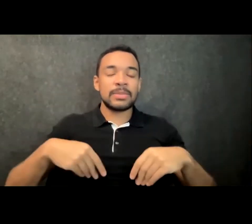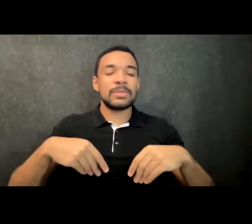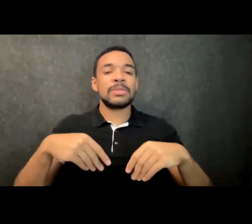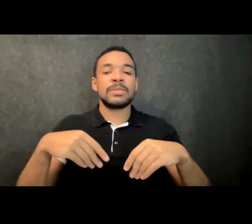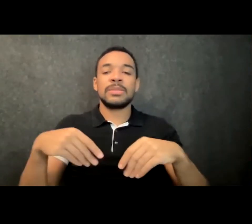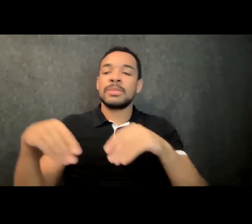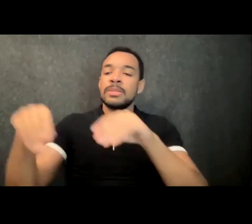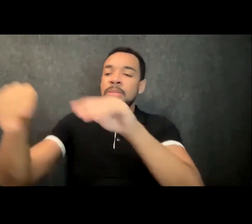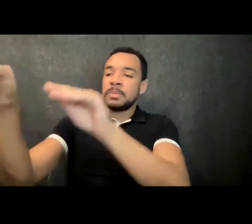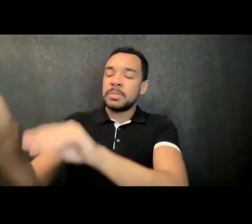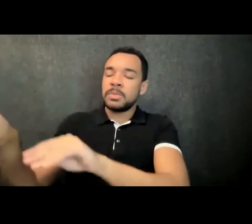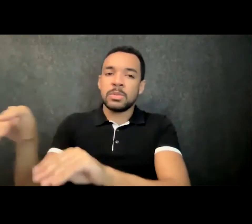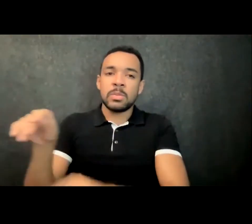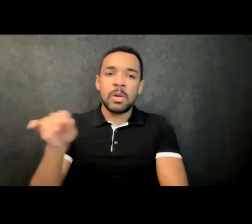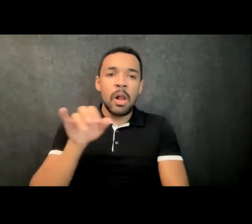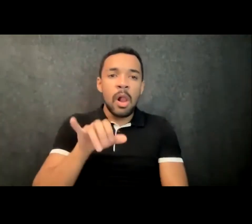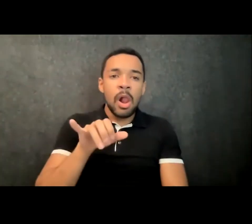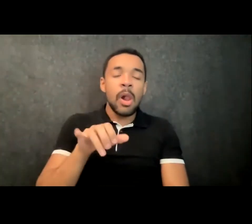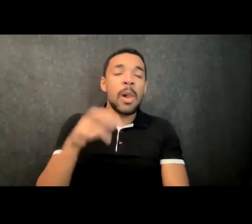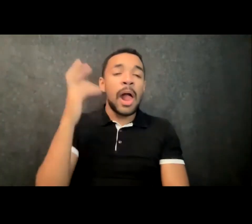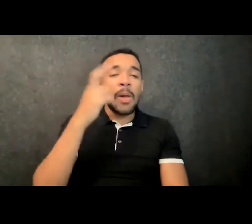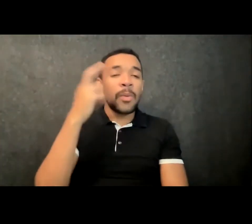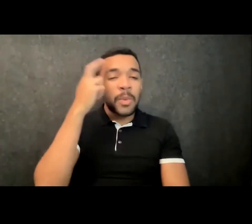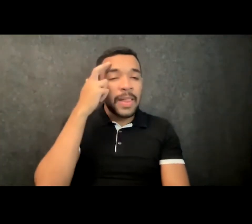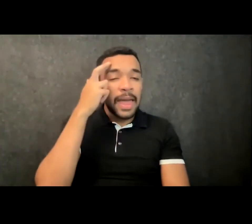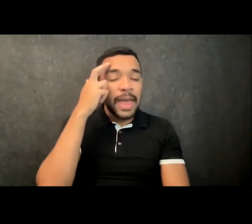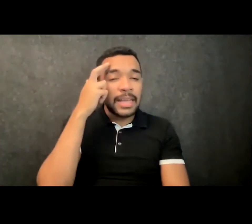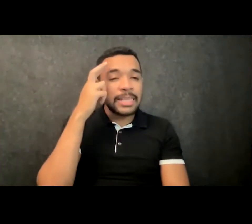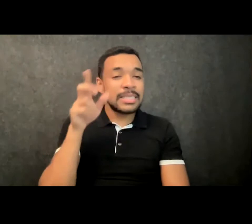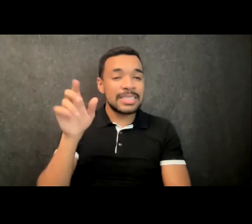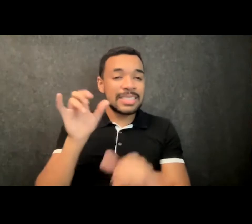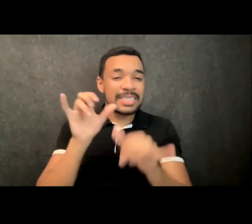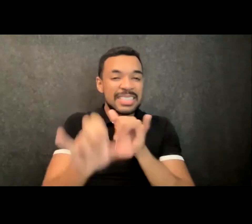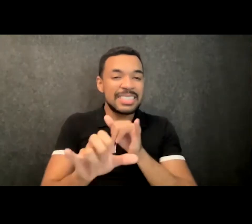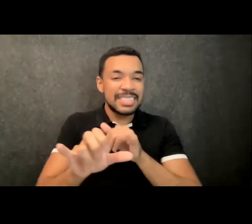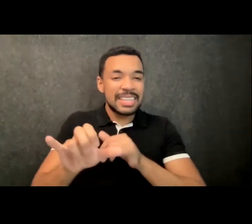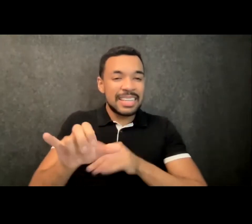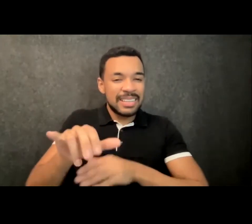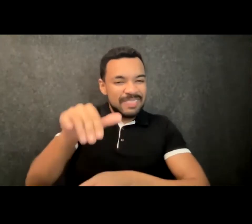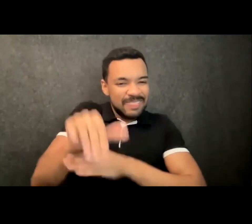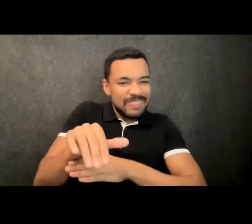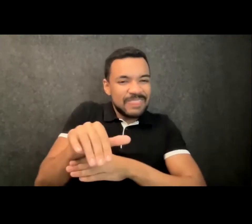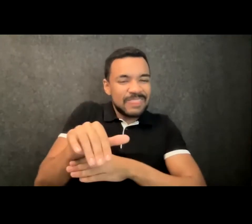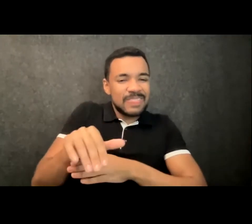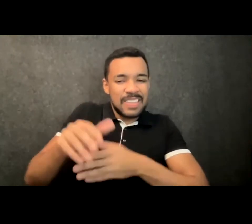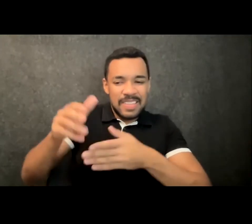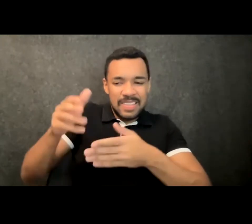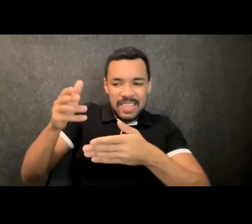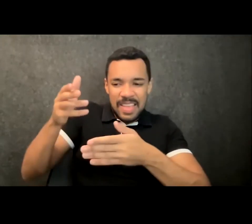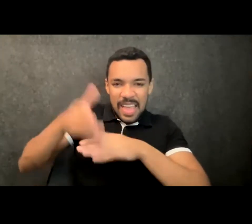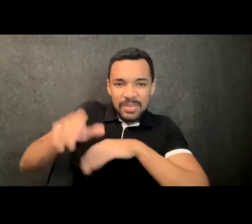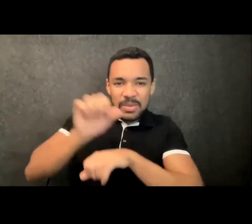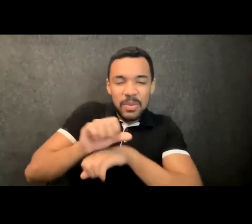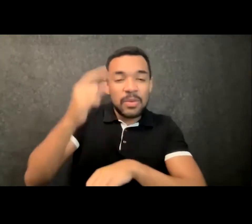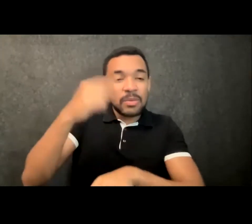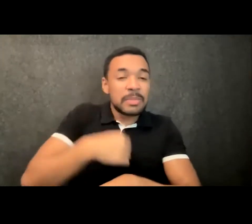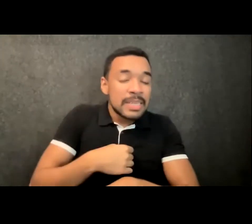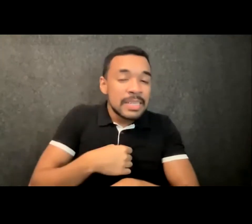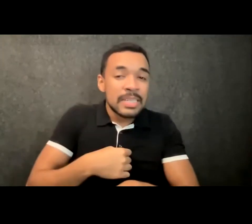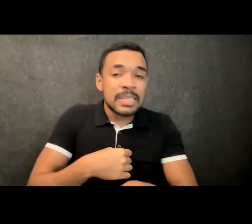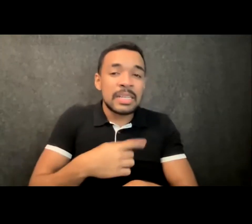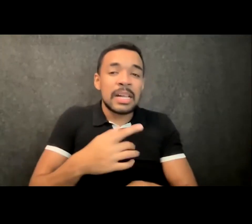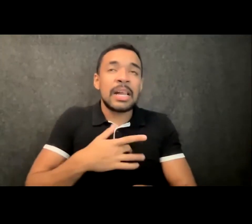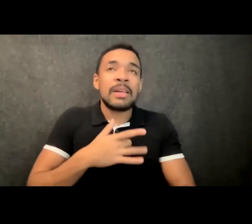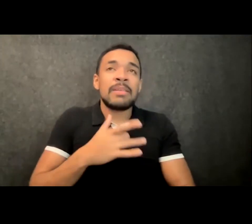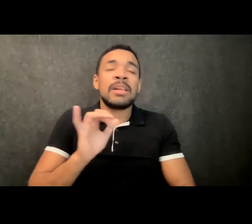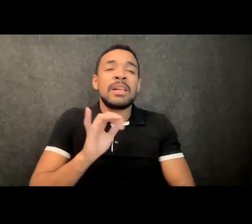Saturday, no less, for me. I felt both an aching self-loathing at my own needs and a sort of desperate